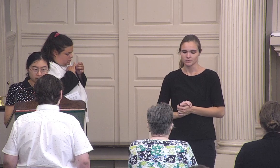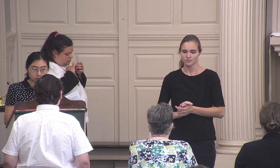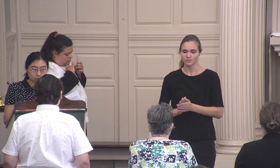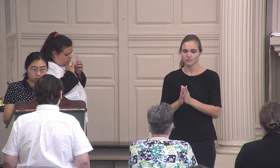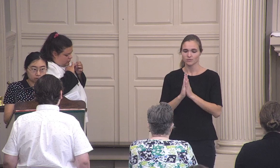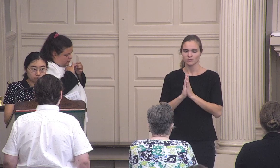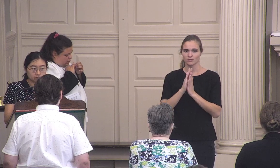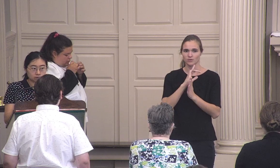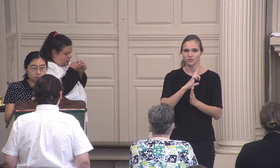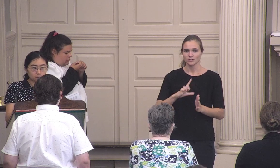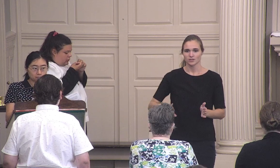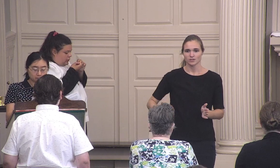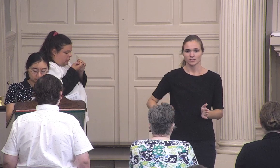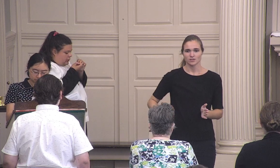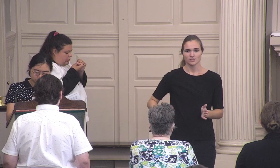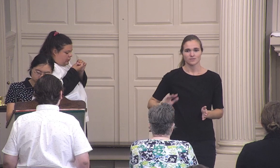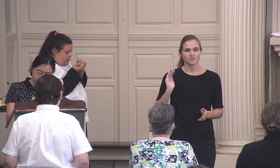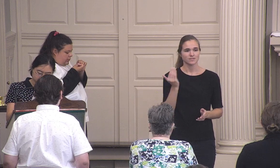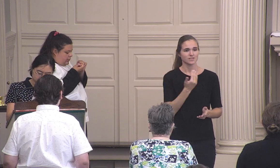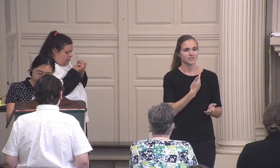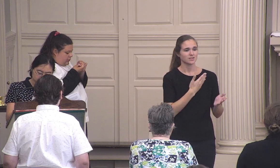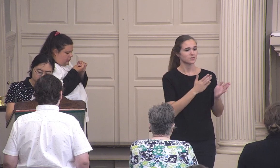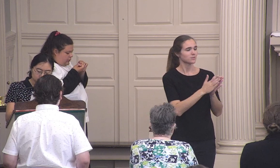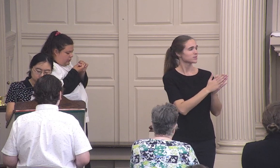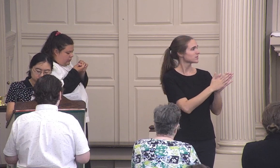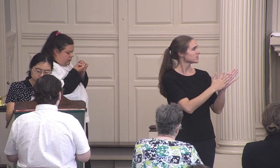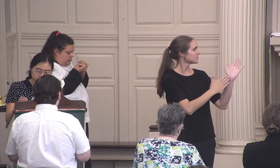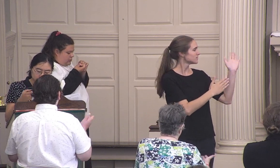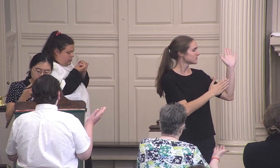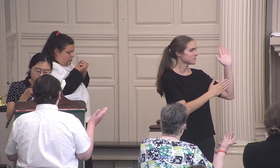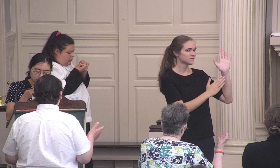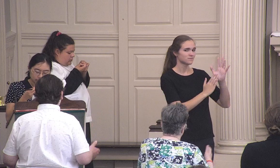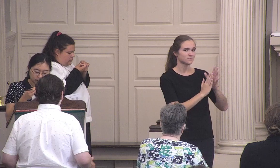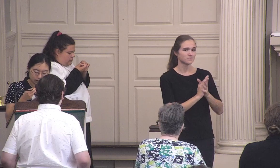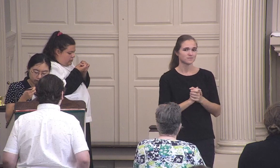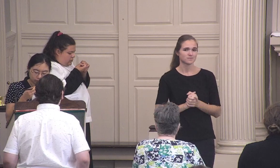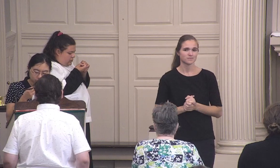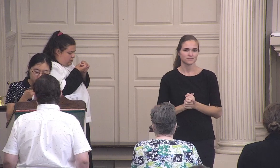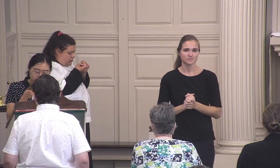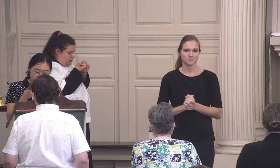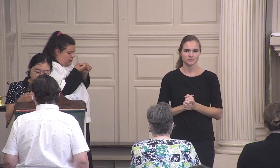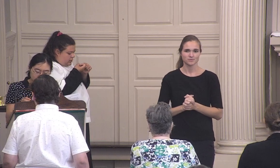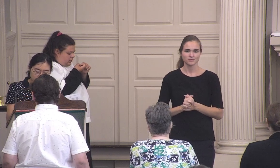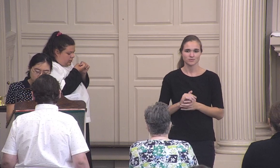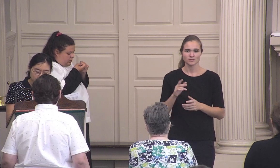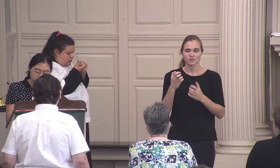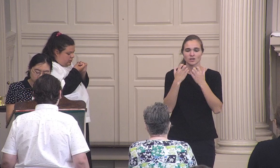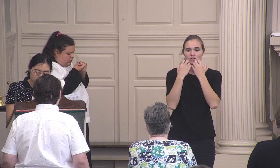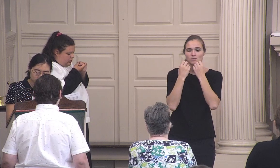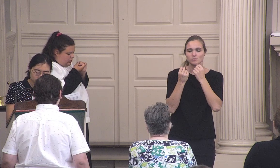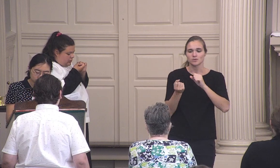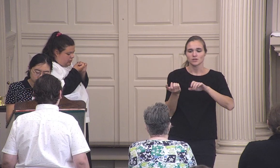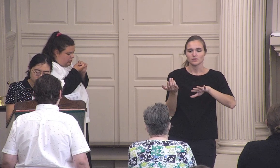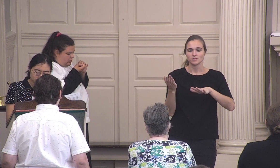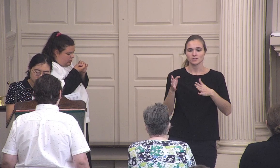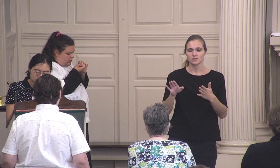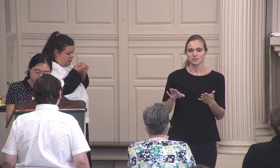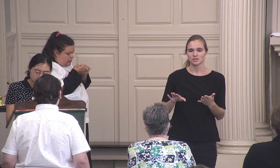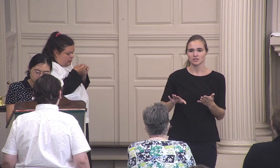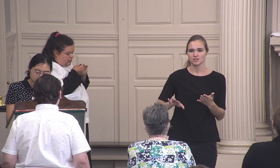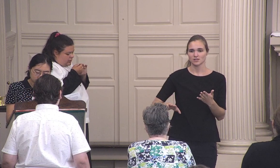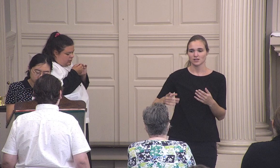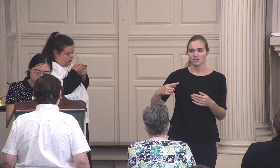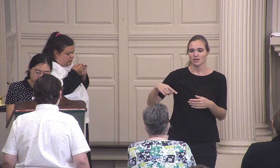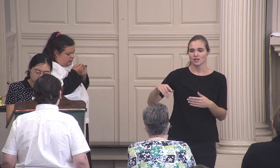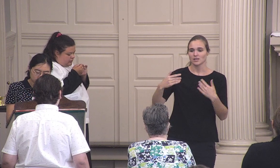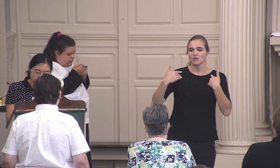We pray to the Lord. Lord, hear our prayer. And for our beloved who have gone before us, may they